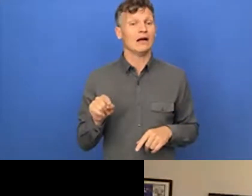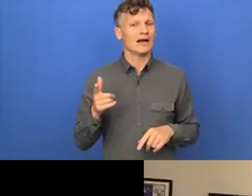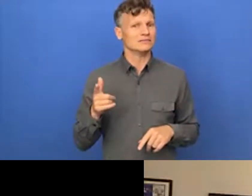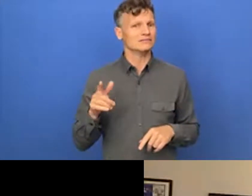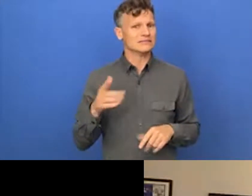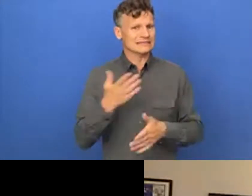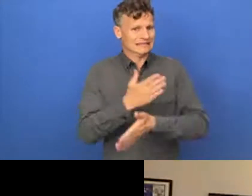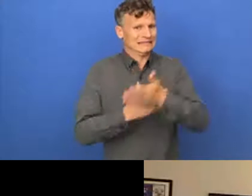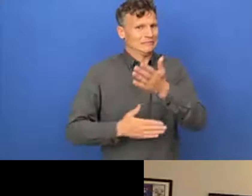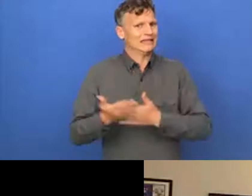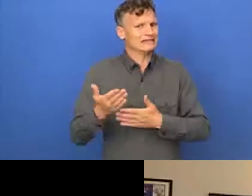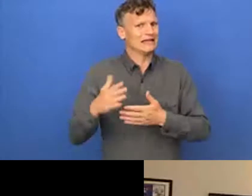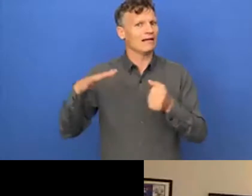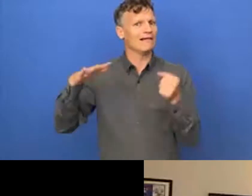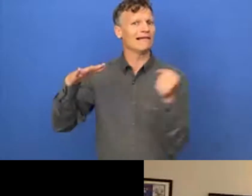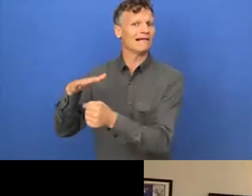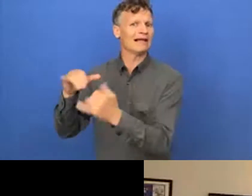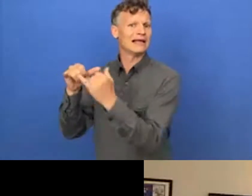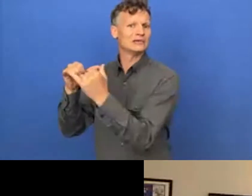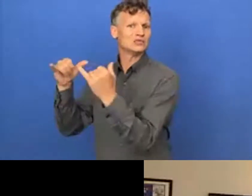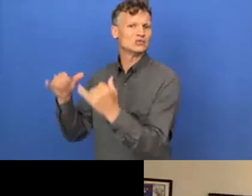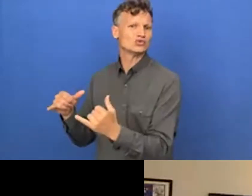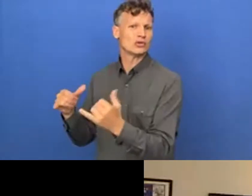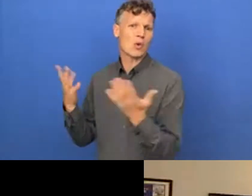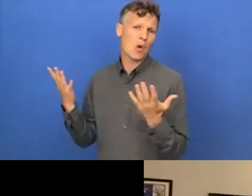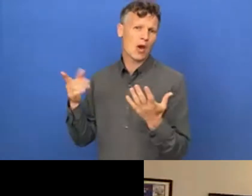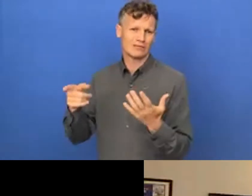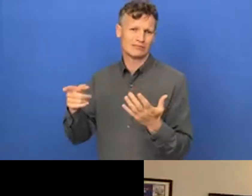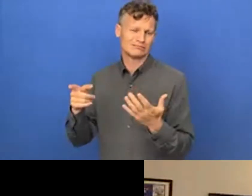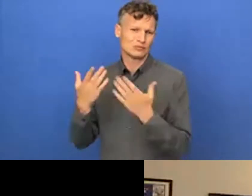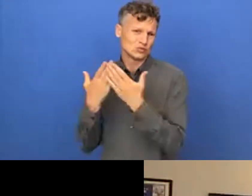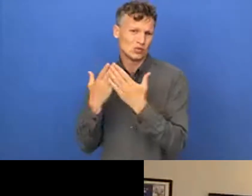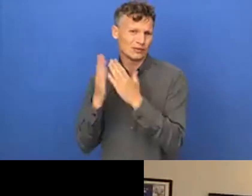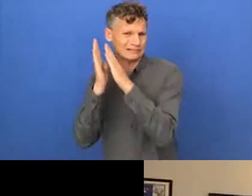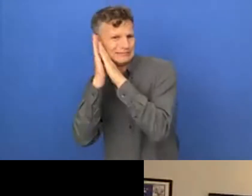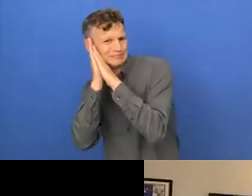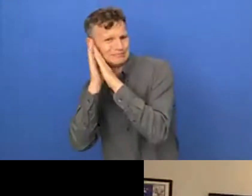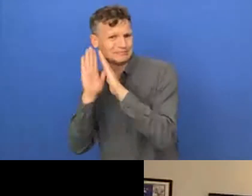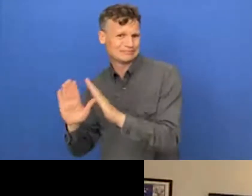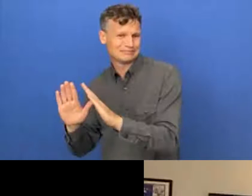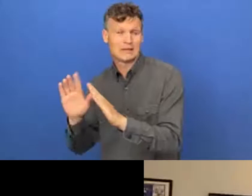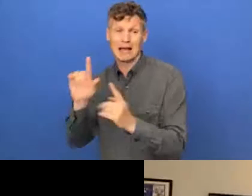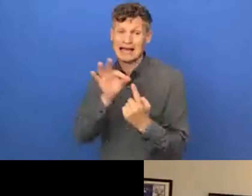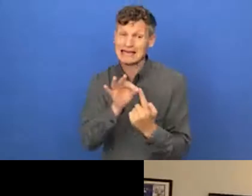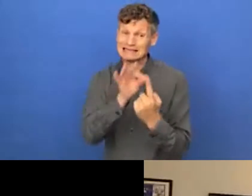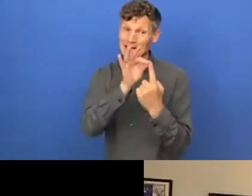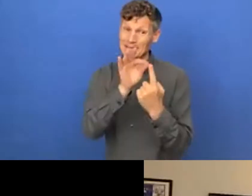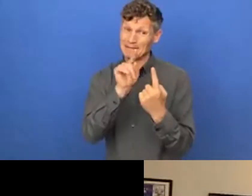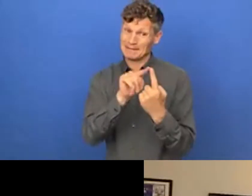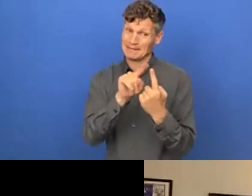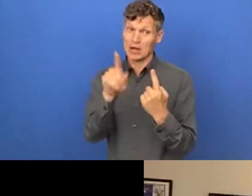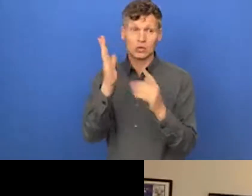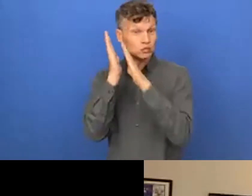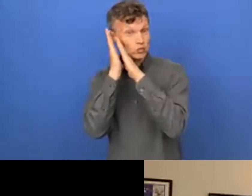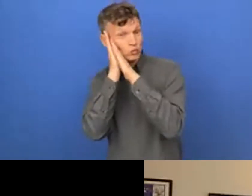in institutions or who are in residential settings. And I'm going to make a caveat to that, because what is a residential school is a matter